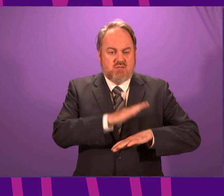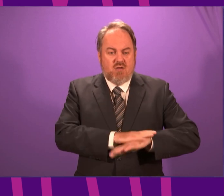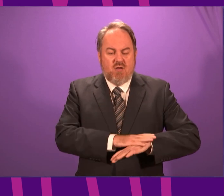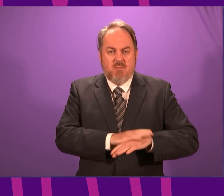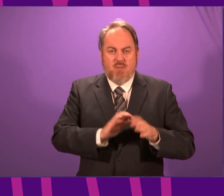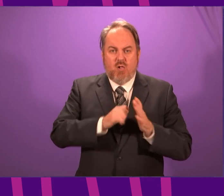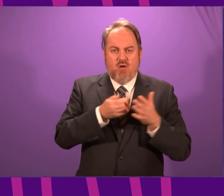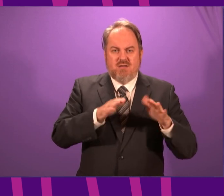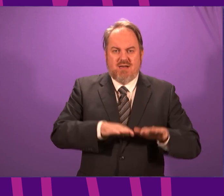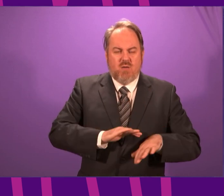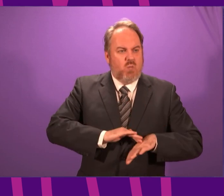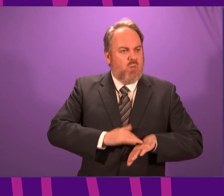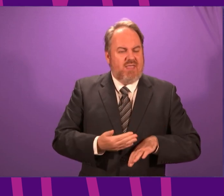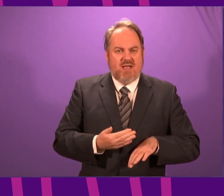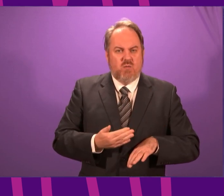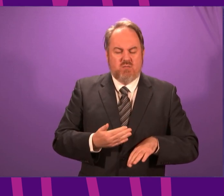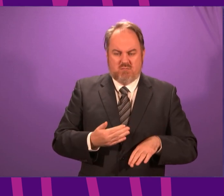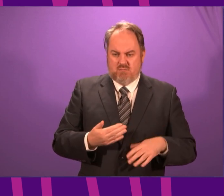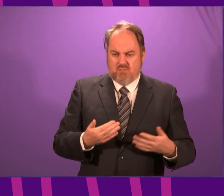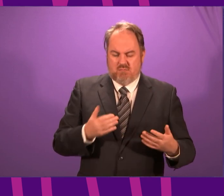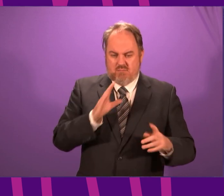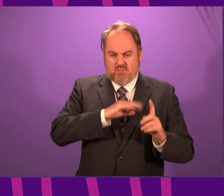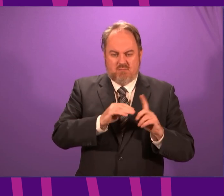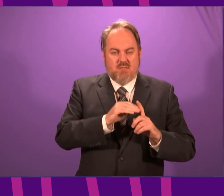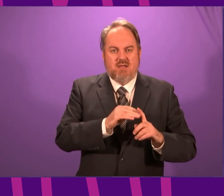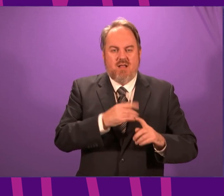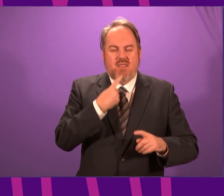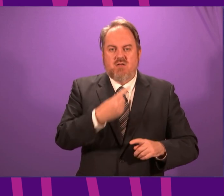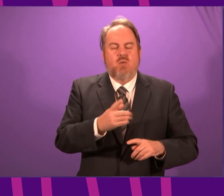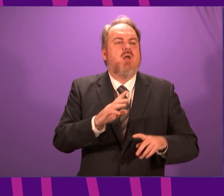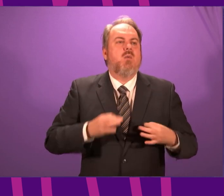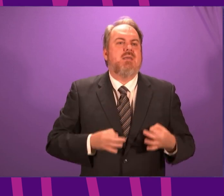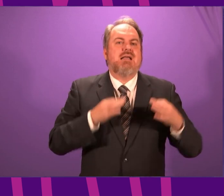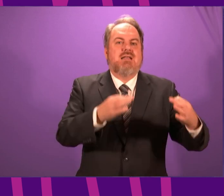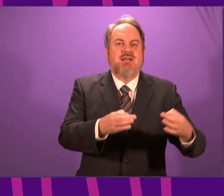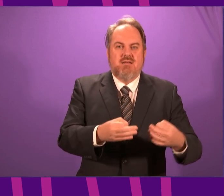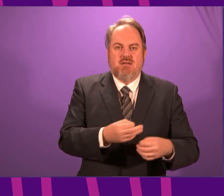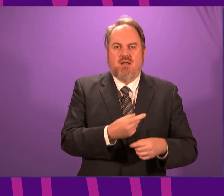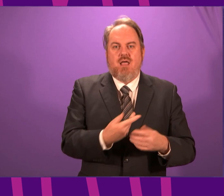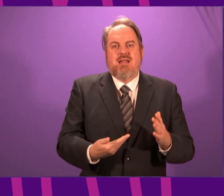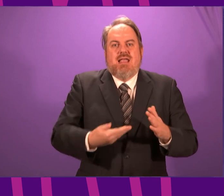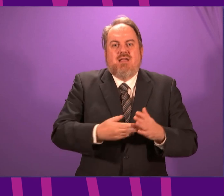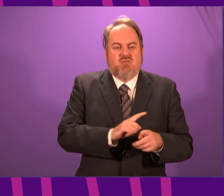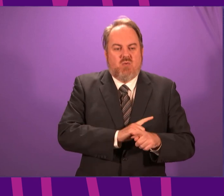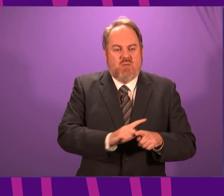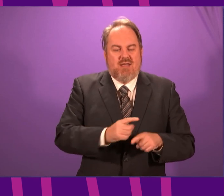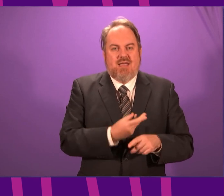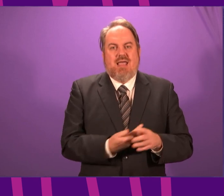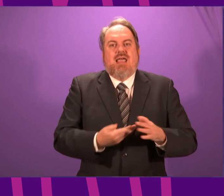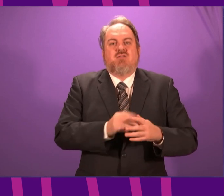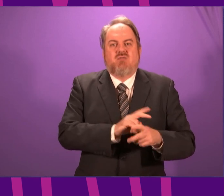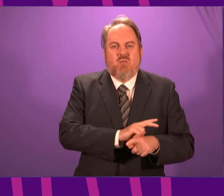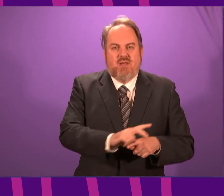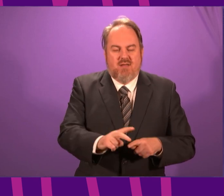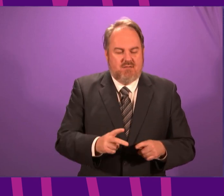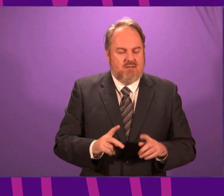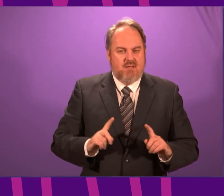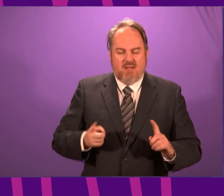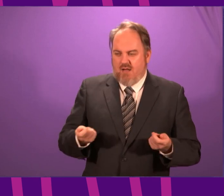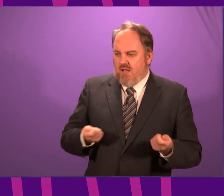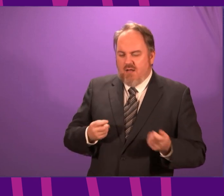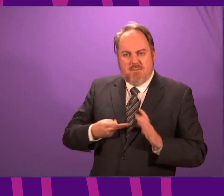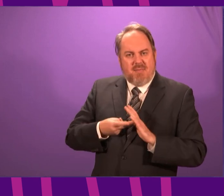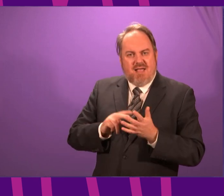extended without notice to the 2nd of November and is likely to be extended even further. They cannot begin to plan for the future.